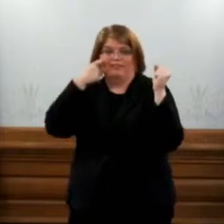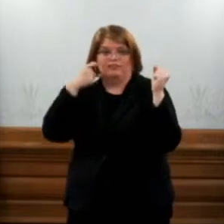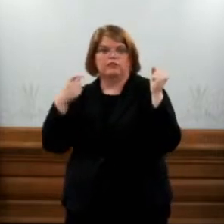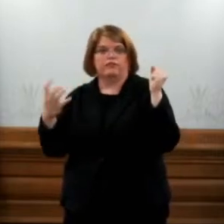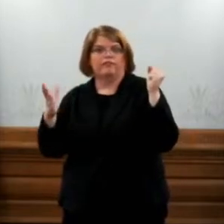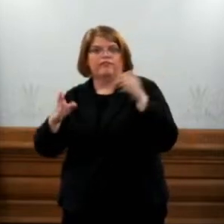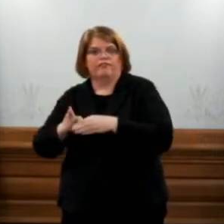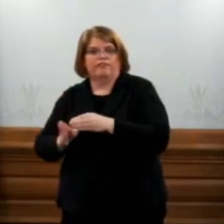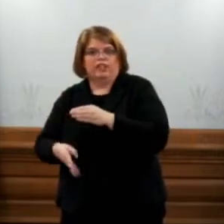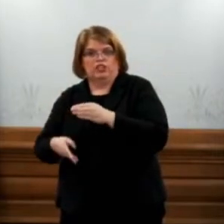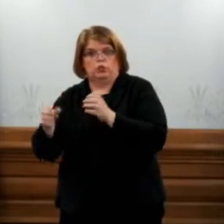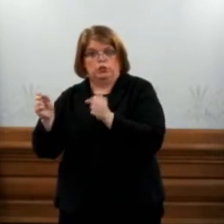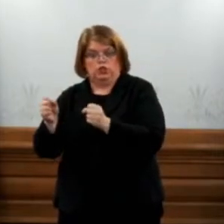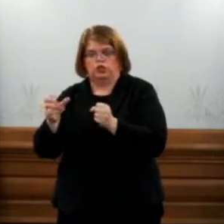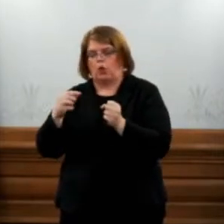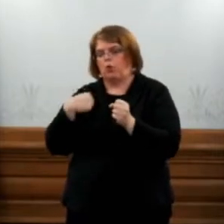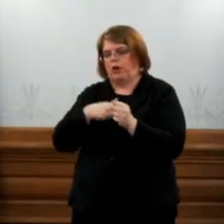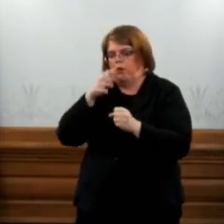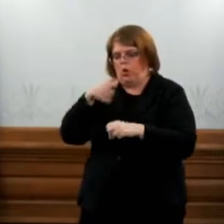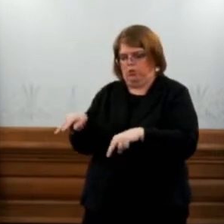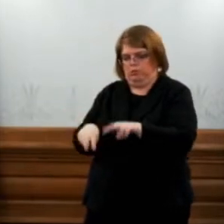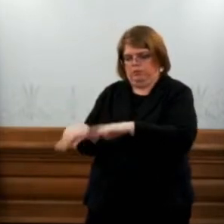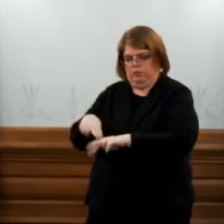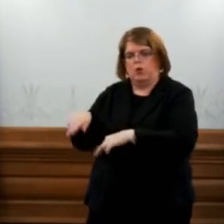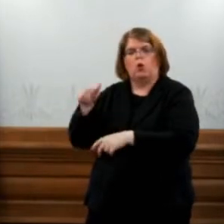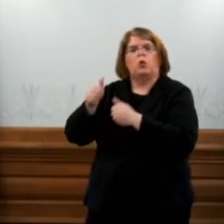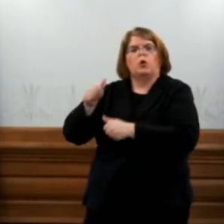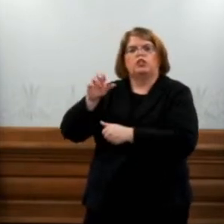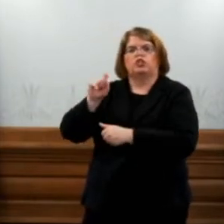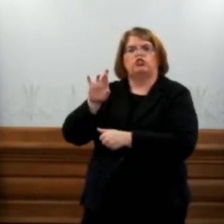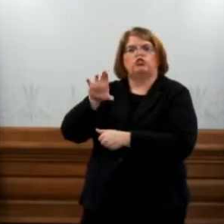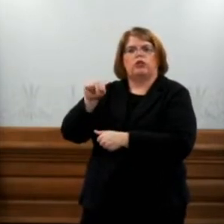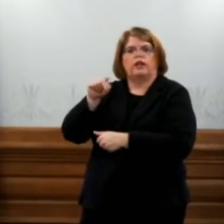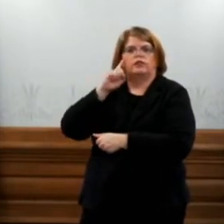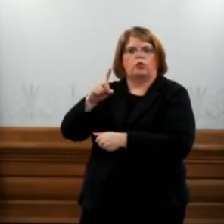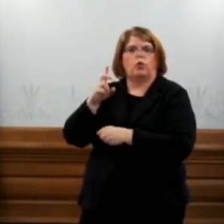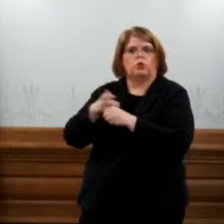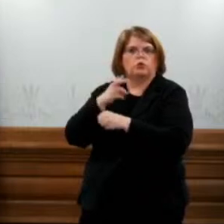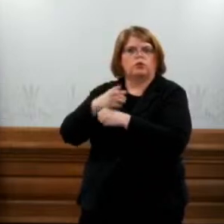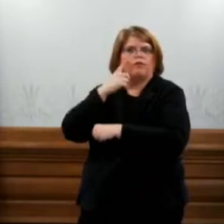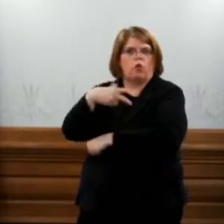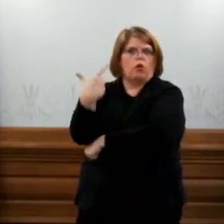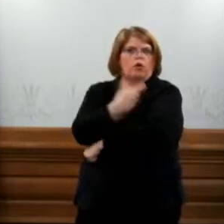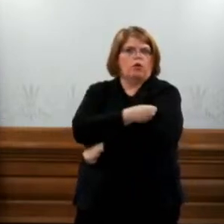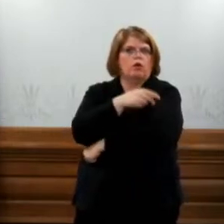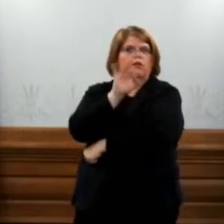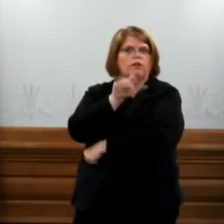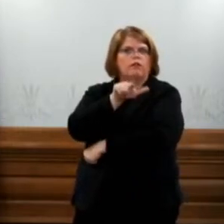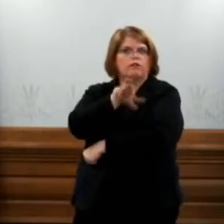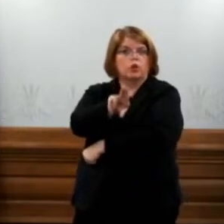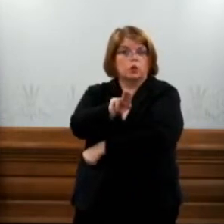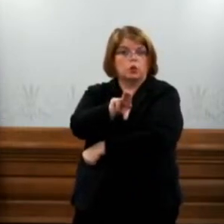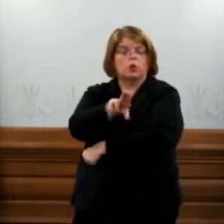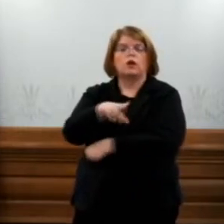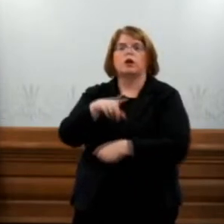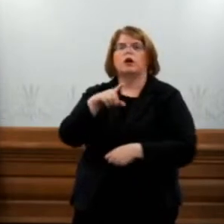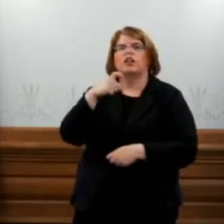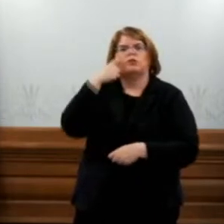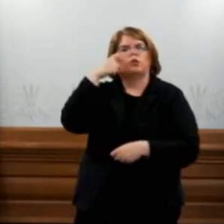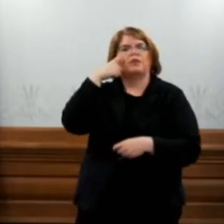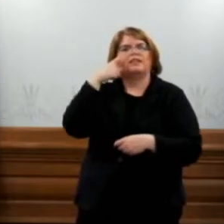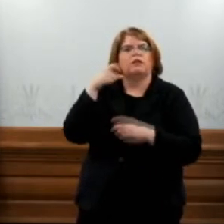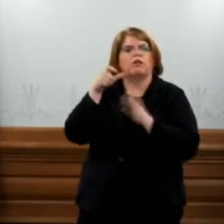what strains they look at to use for the influenza vaccine, they are looking at what is circulating in the southern hemisphere. And it's interesting, there was a recent Science